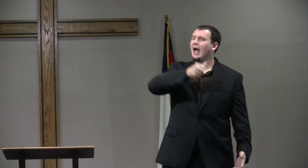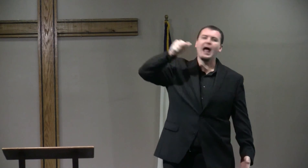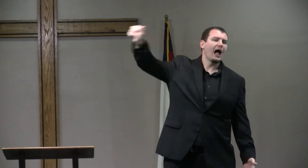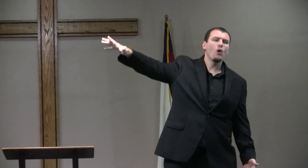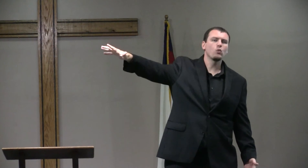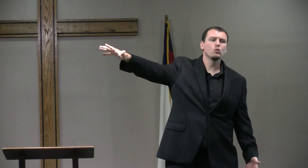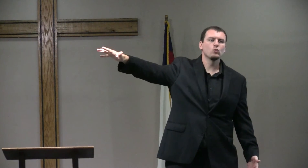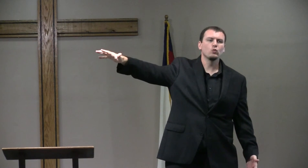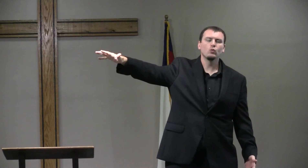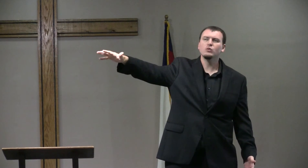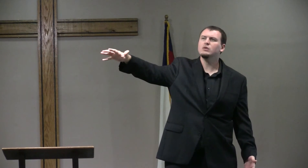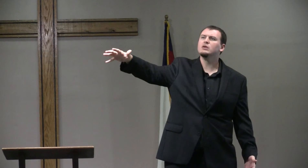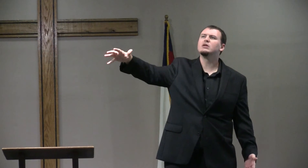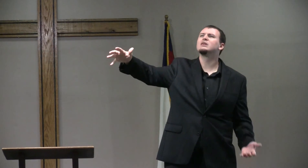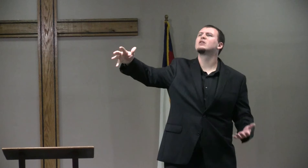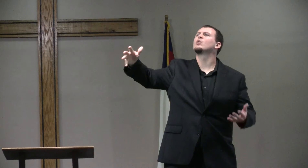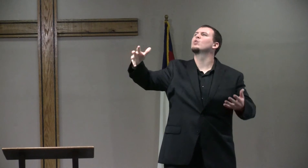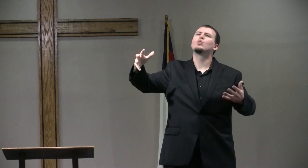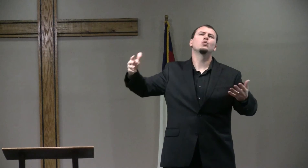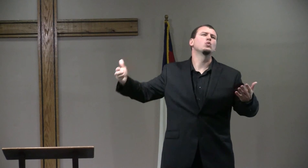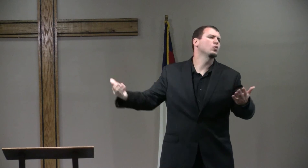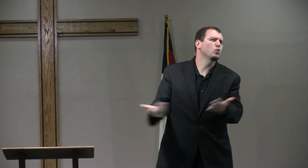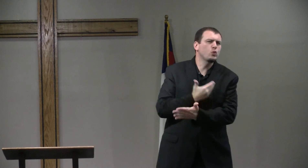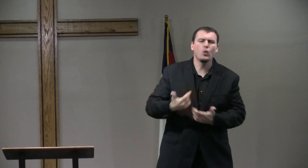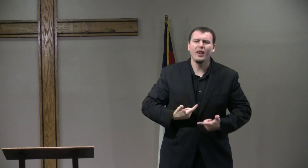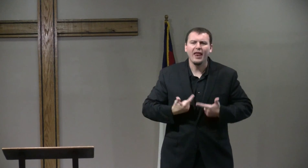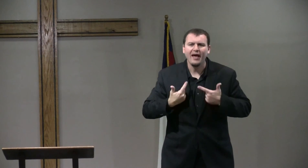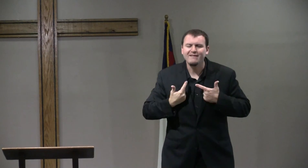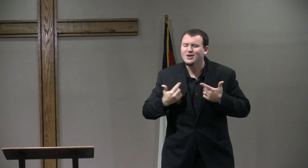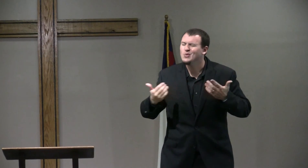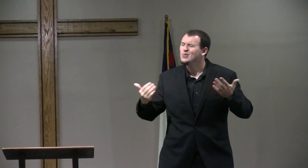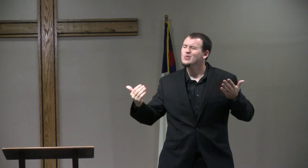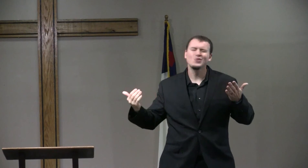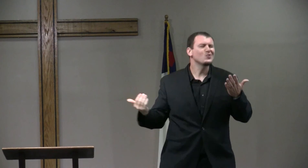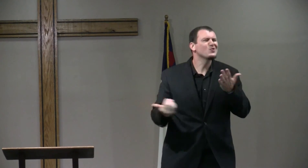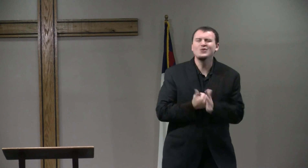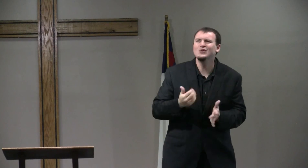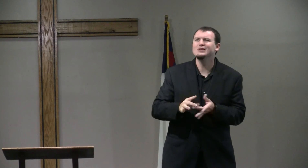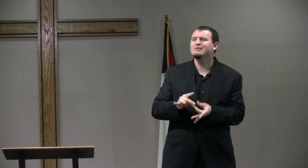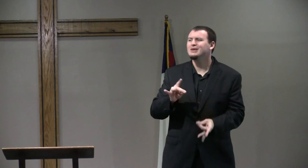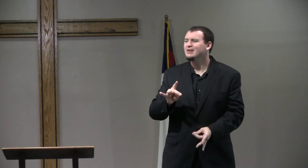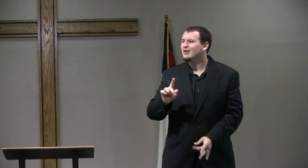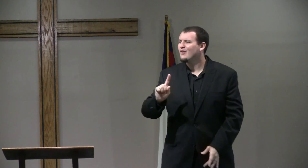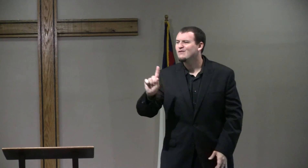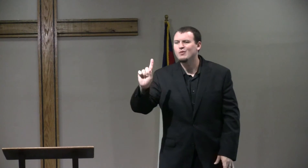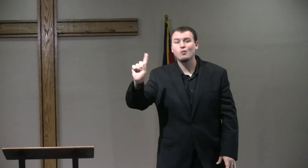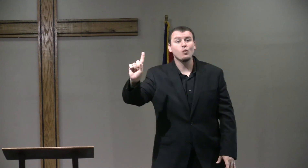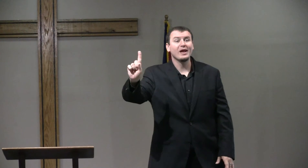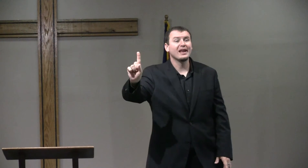Our heart is deceitfully wicked. We need a new life.